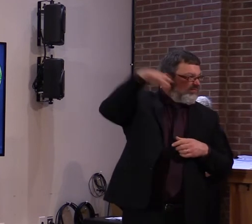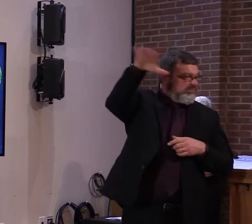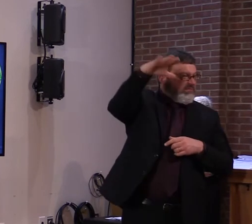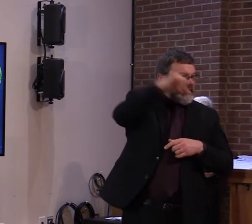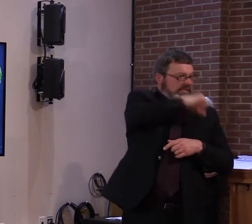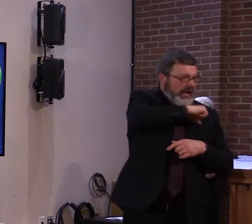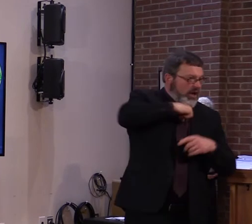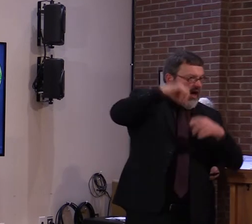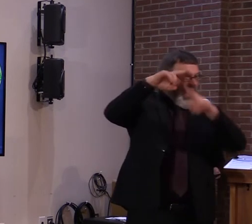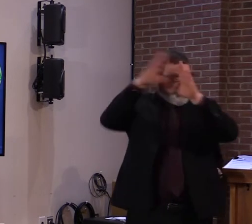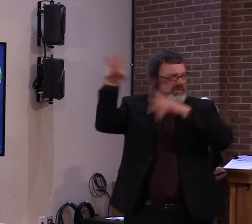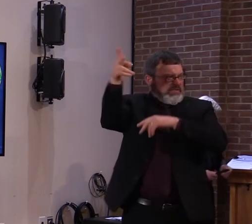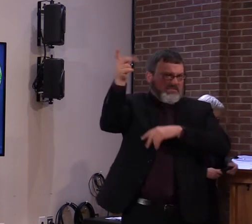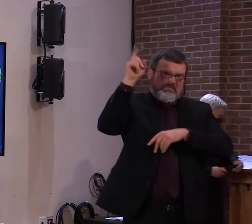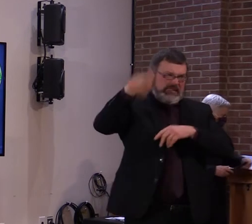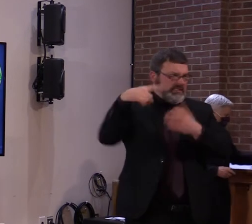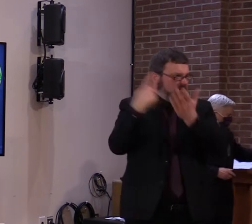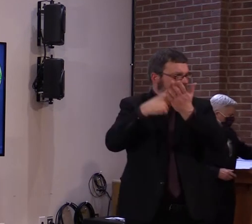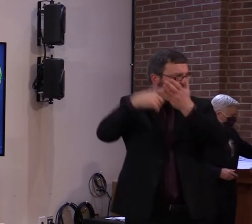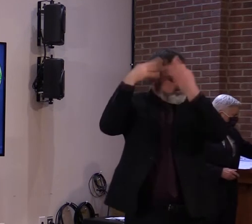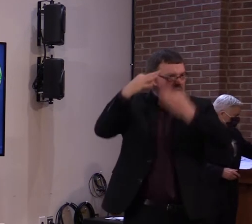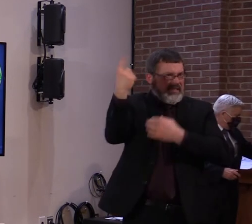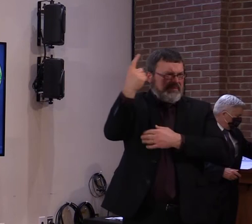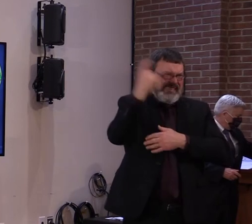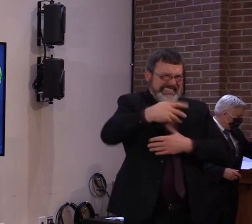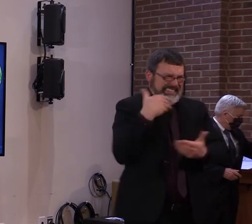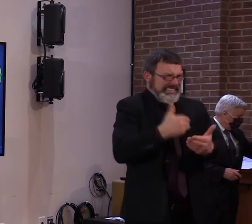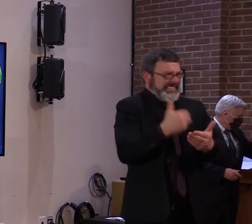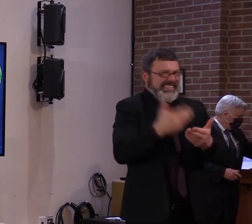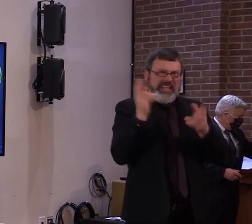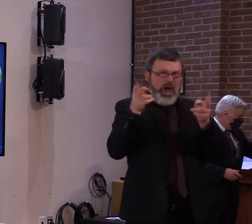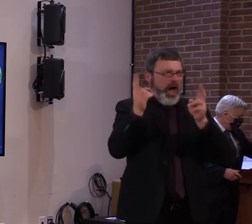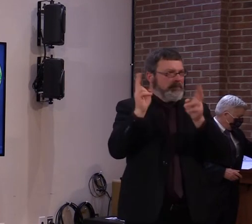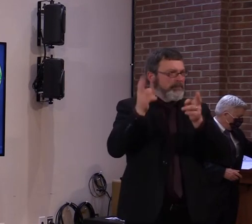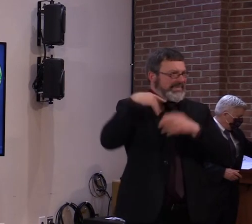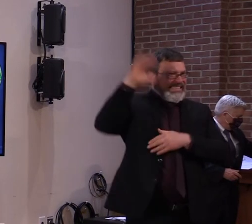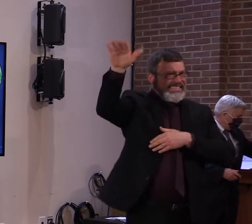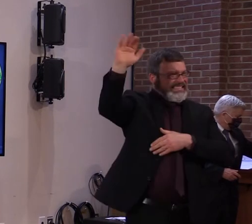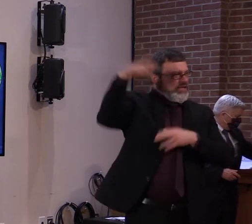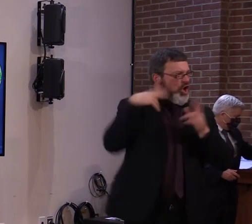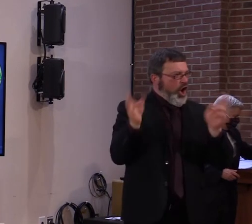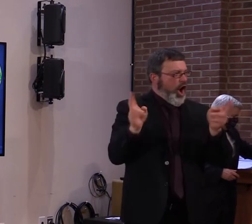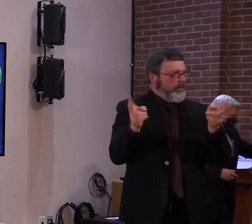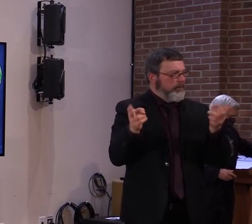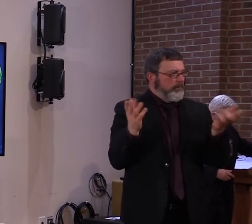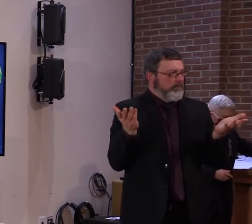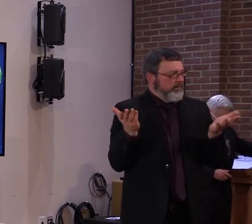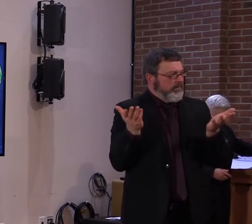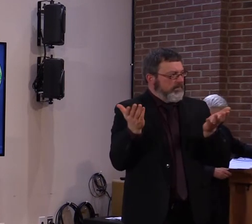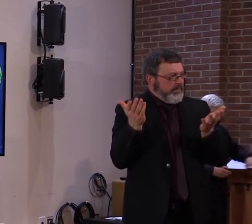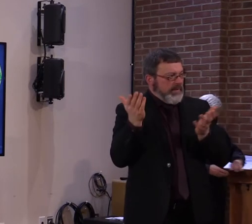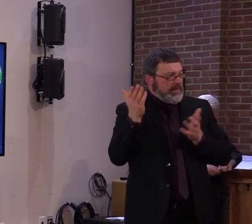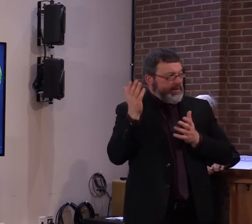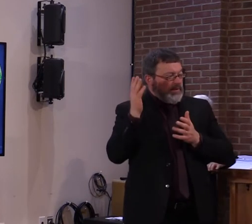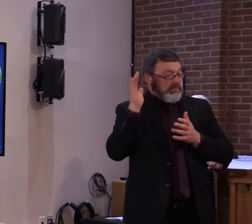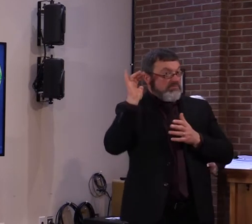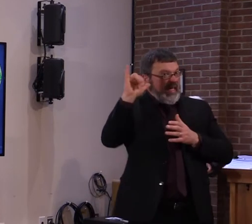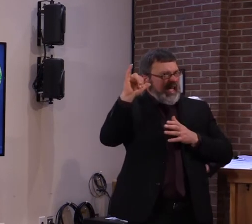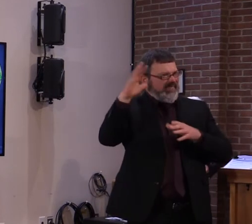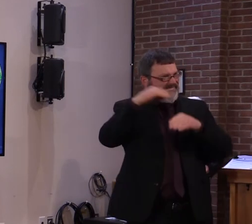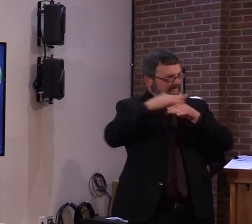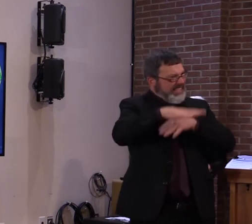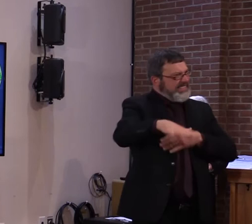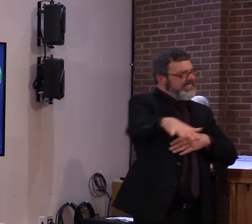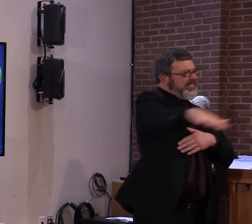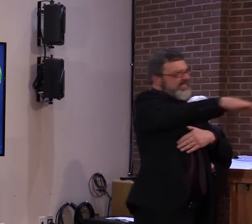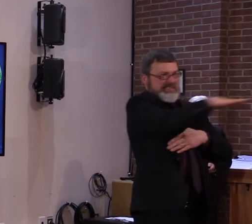in particular, is going to be crucial, I believe, for many to get through this, because we don't